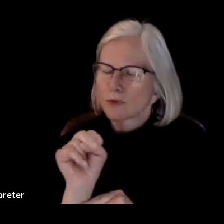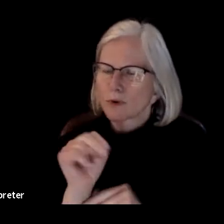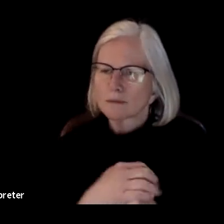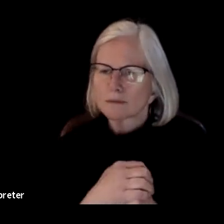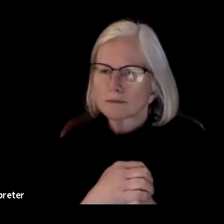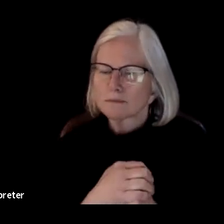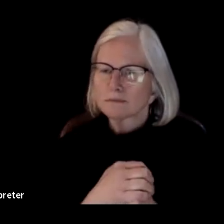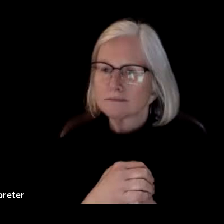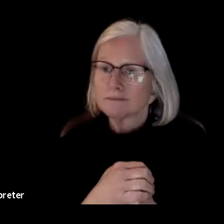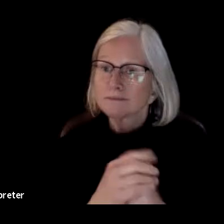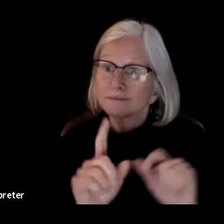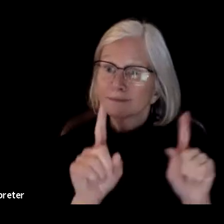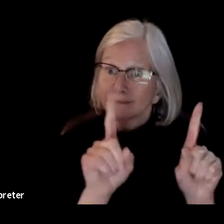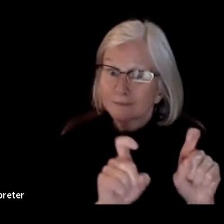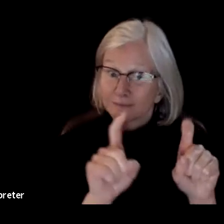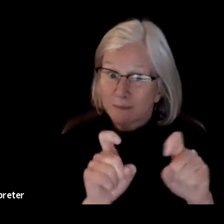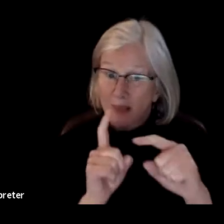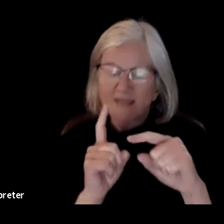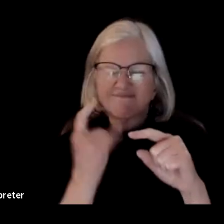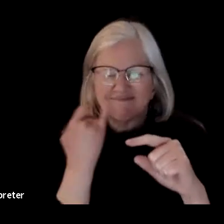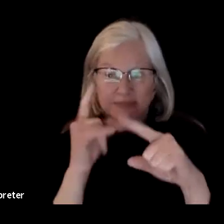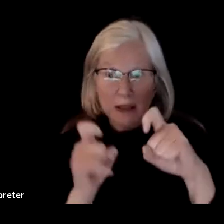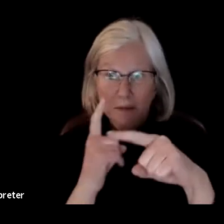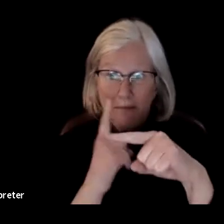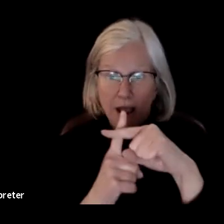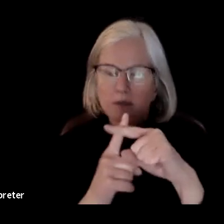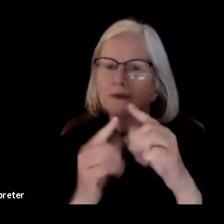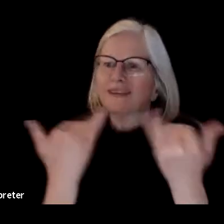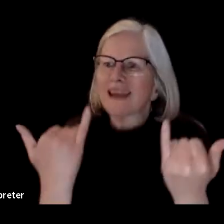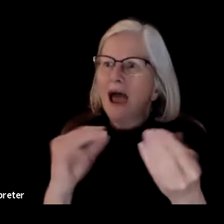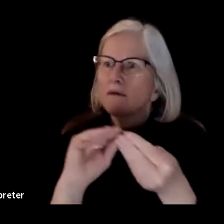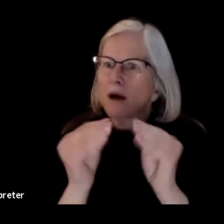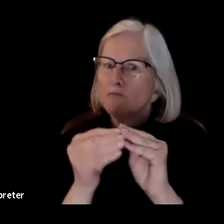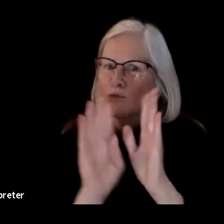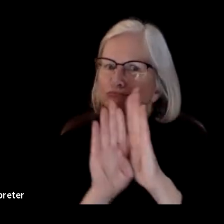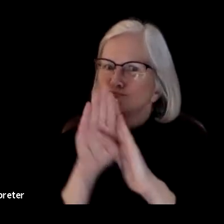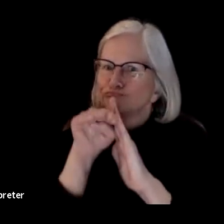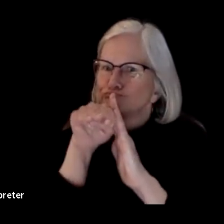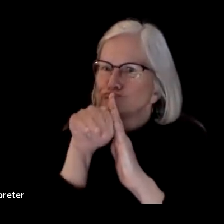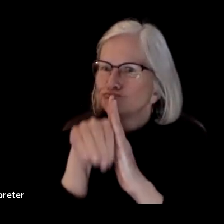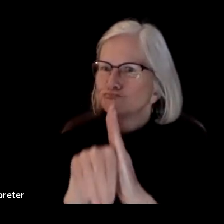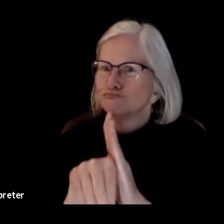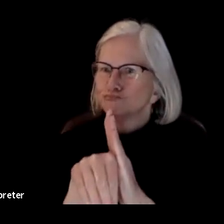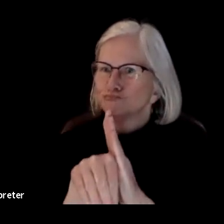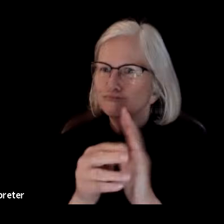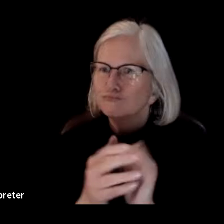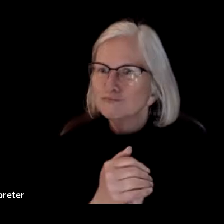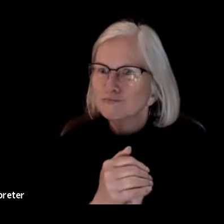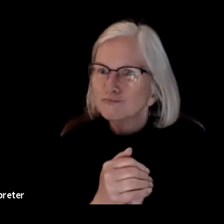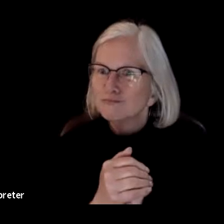going down across our state. In early November, positivity peaked at